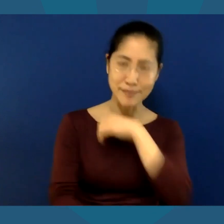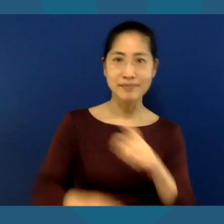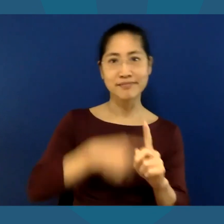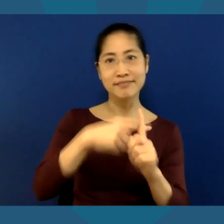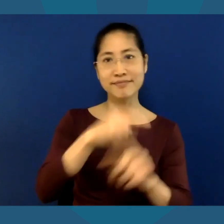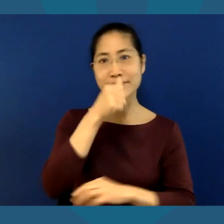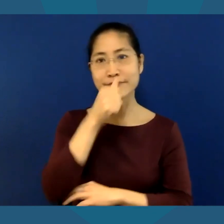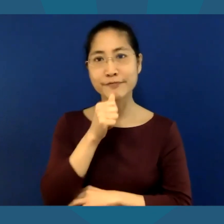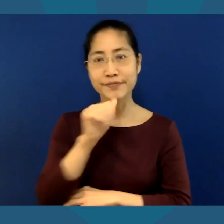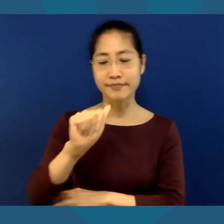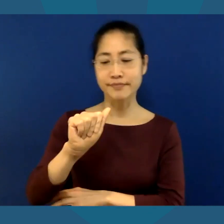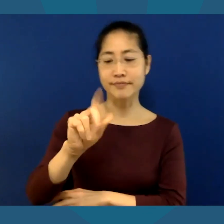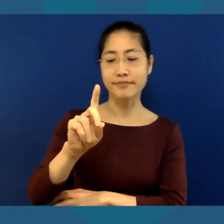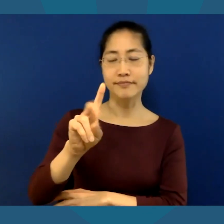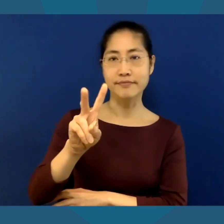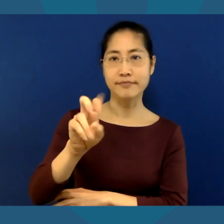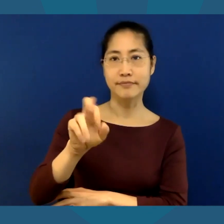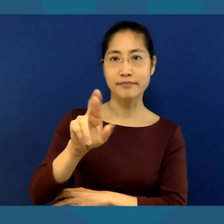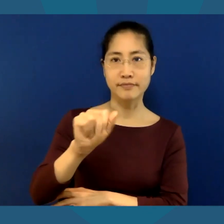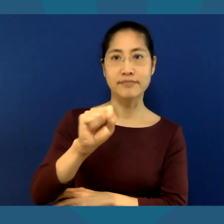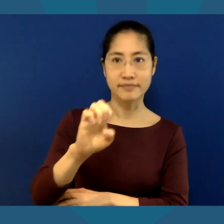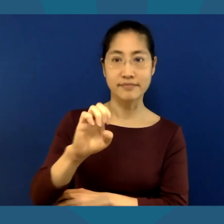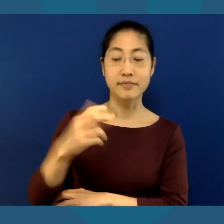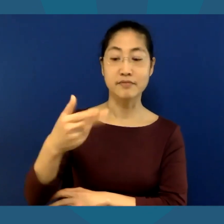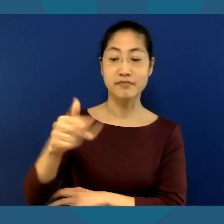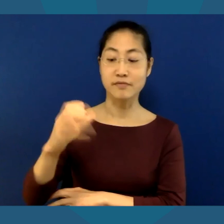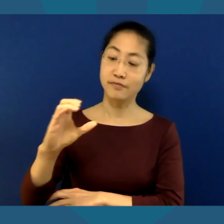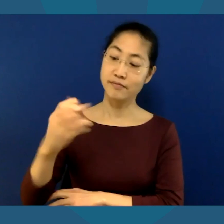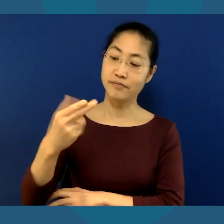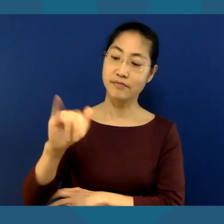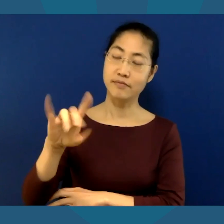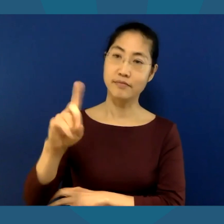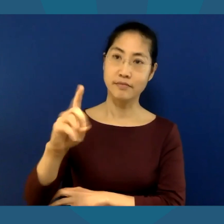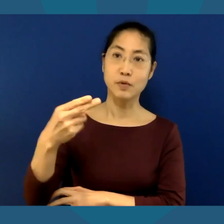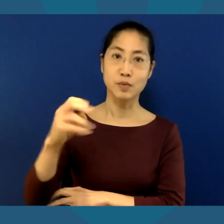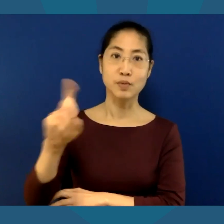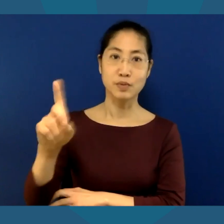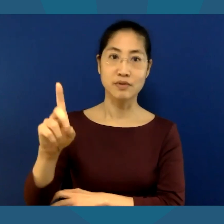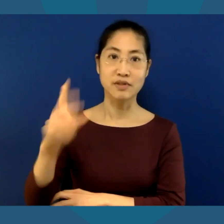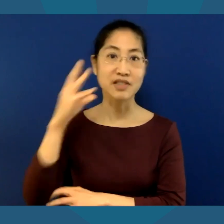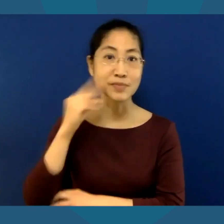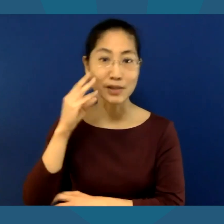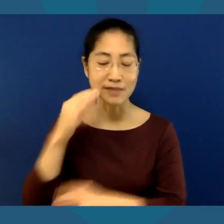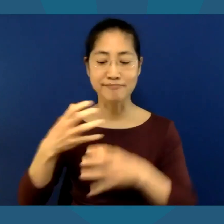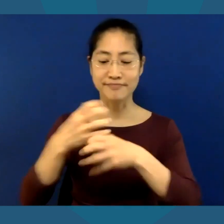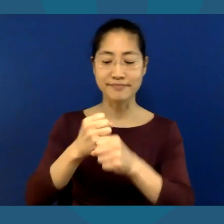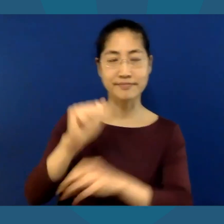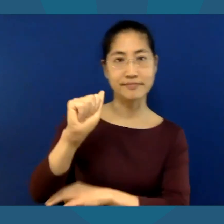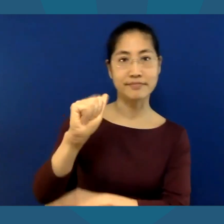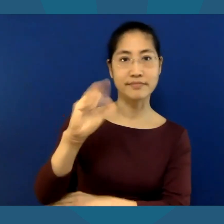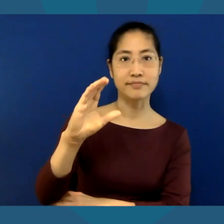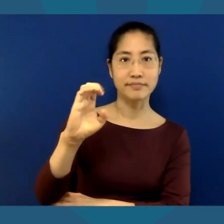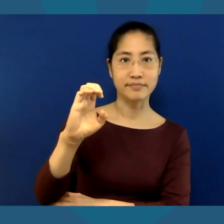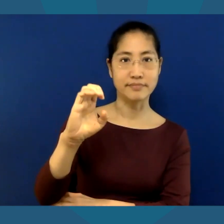in poverty and suffering from the worst rate of adverse childhood experiences, ACEs,